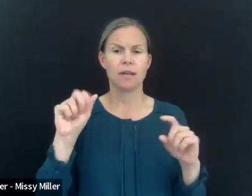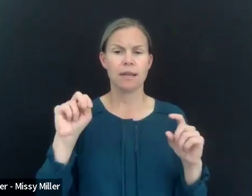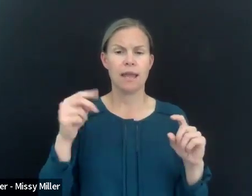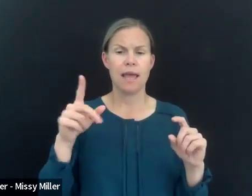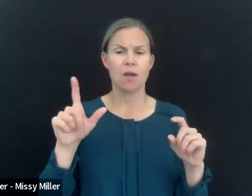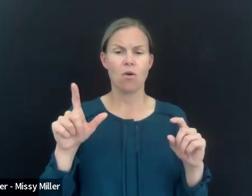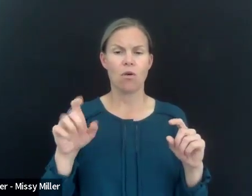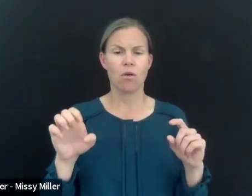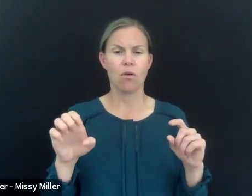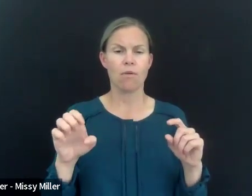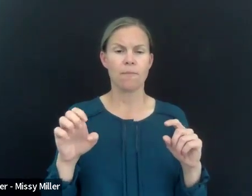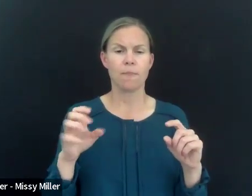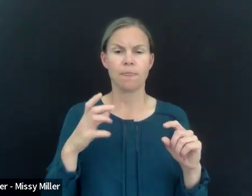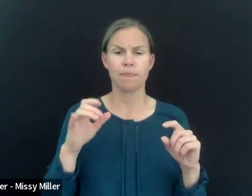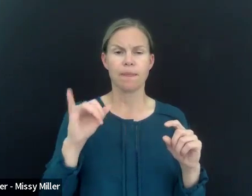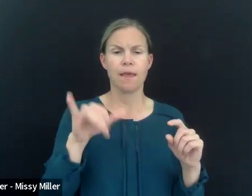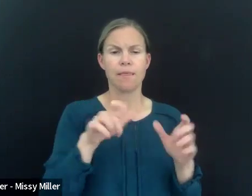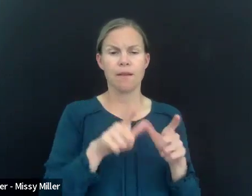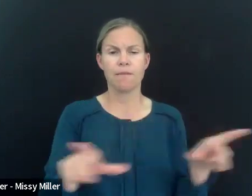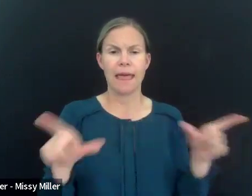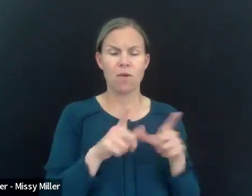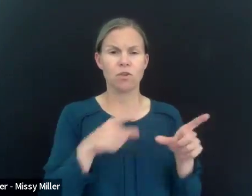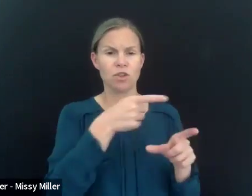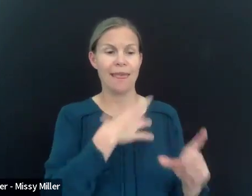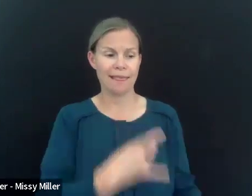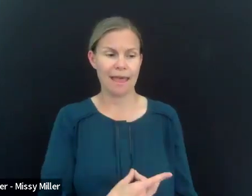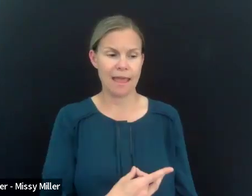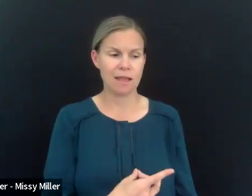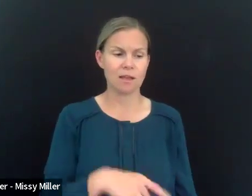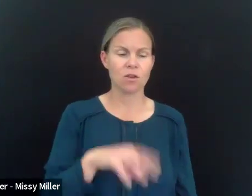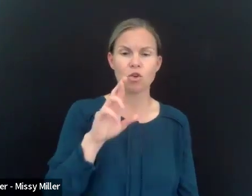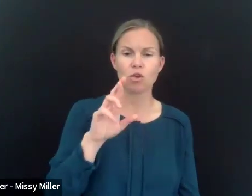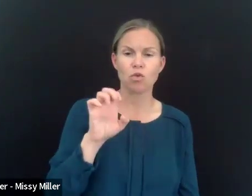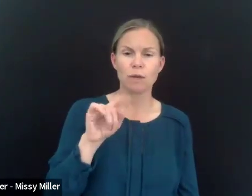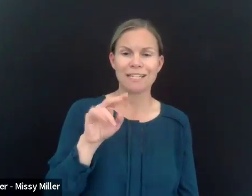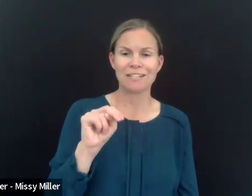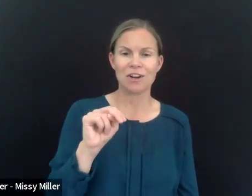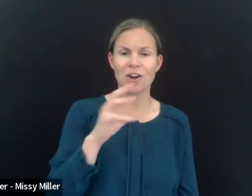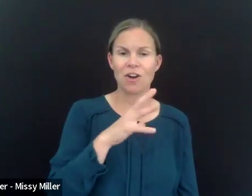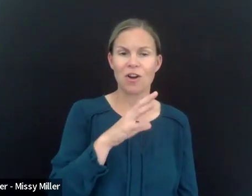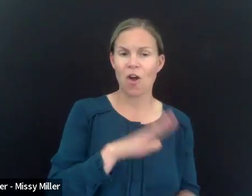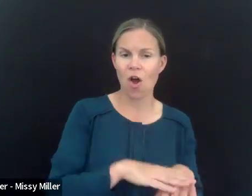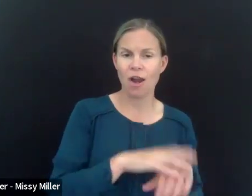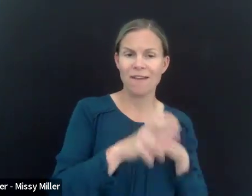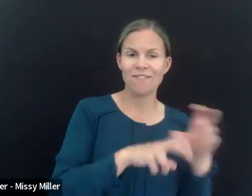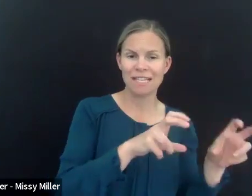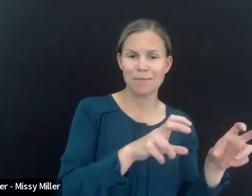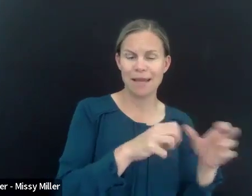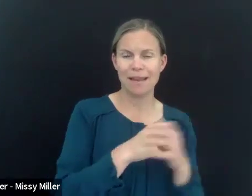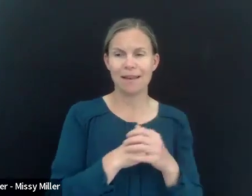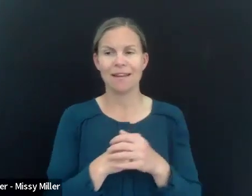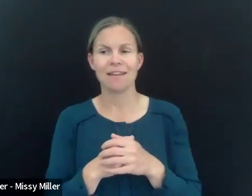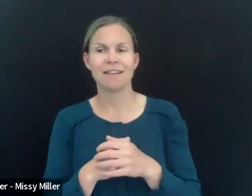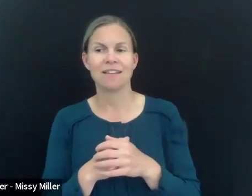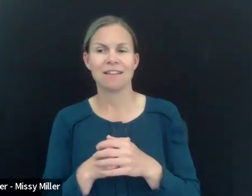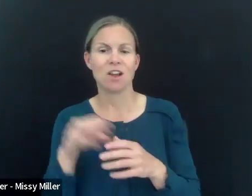the language that they like: return on investment, cost savings, you know, blah, blah, blah. Even though, you